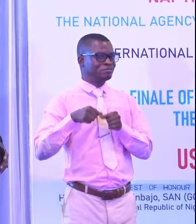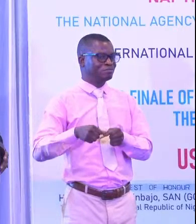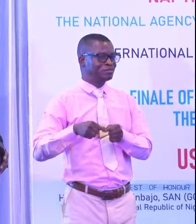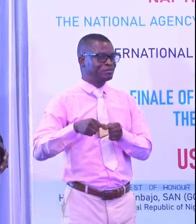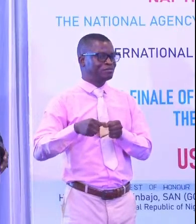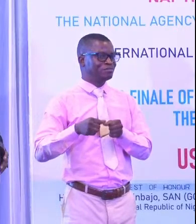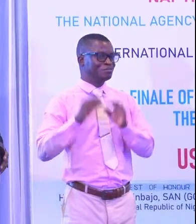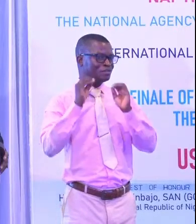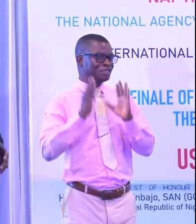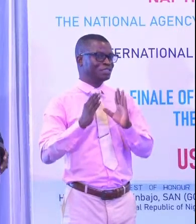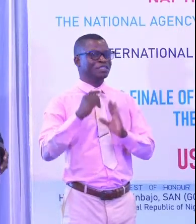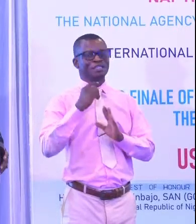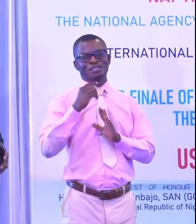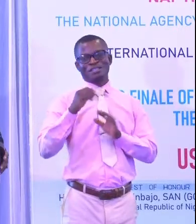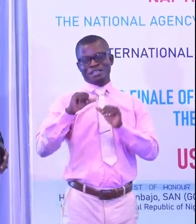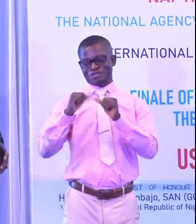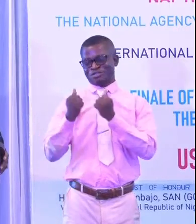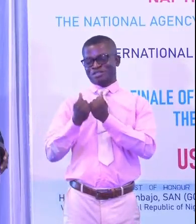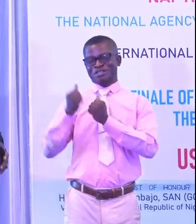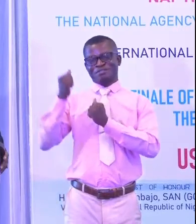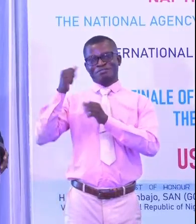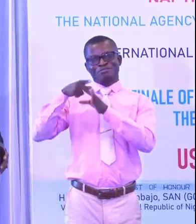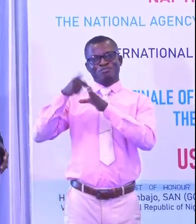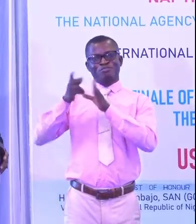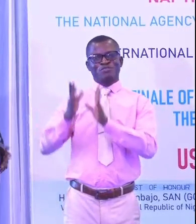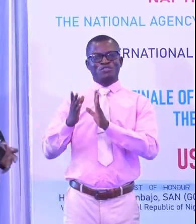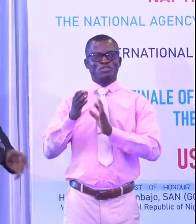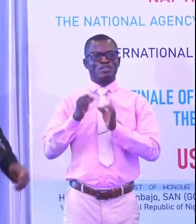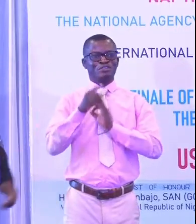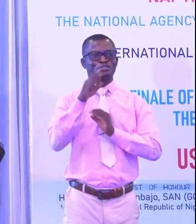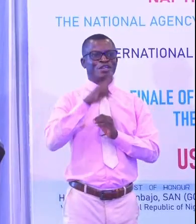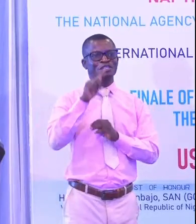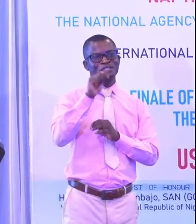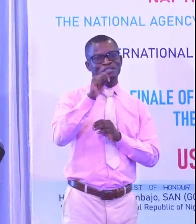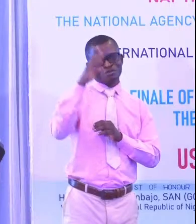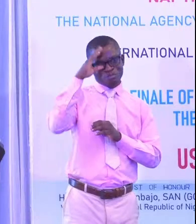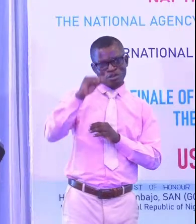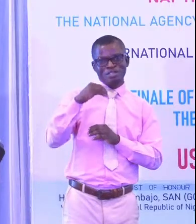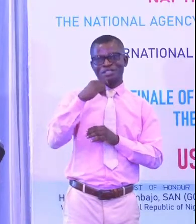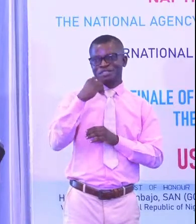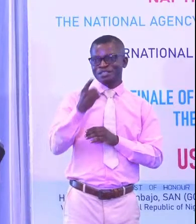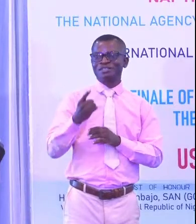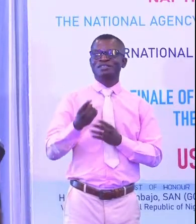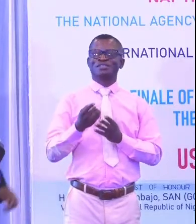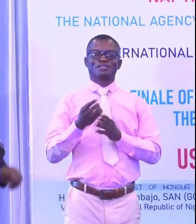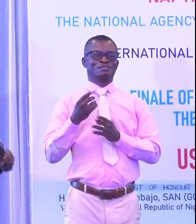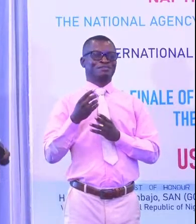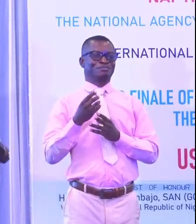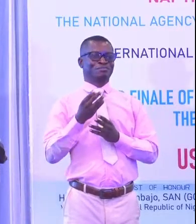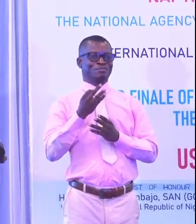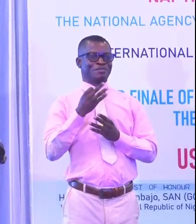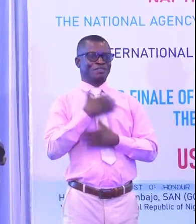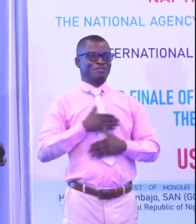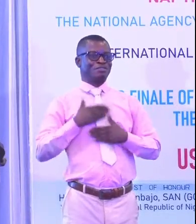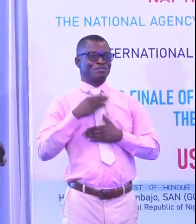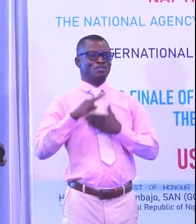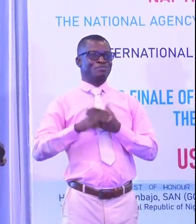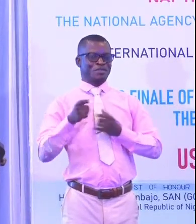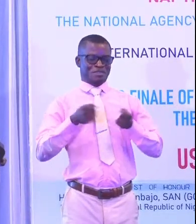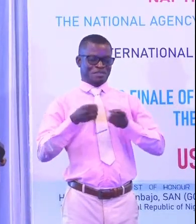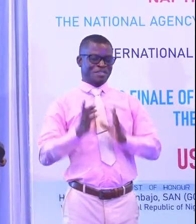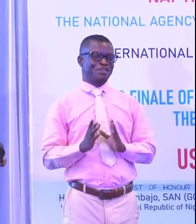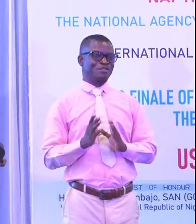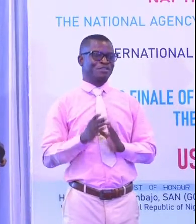are an associate professor. If you are a tea boy, they say you are a refreshment director. If you are a